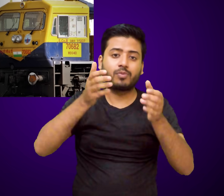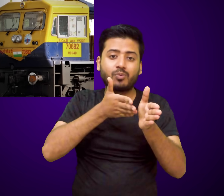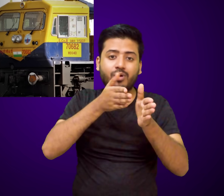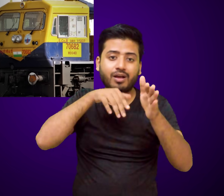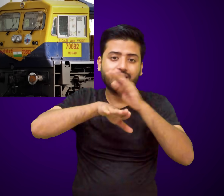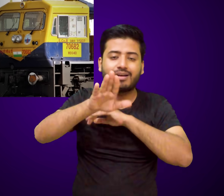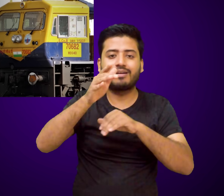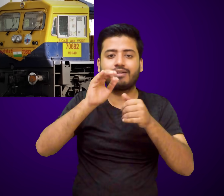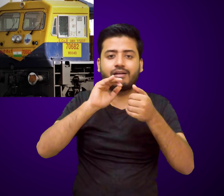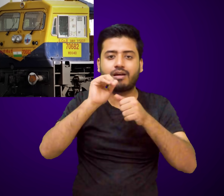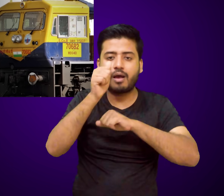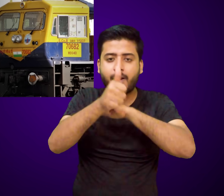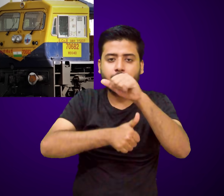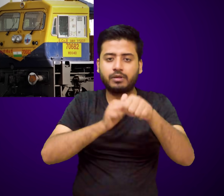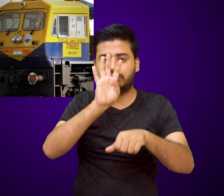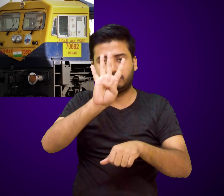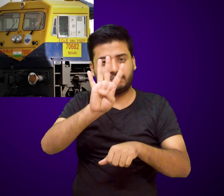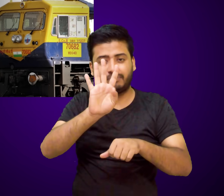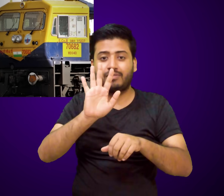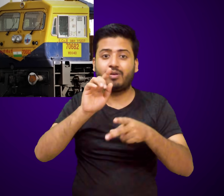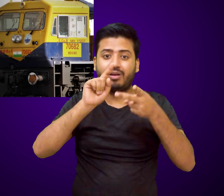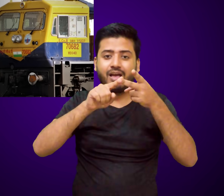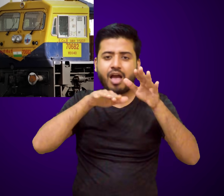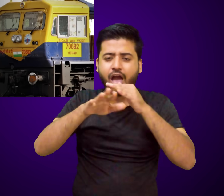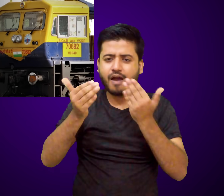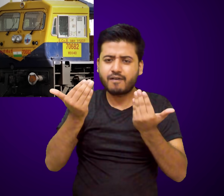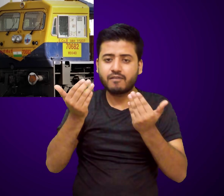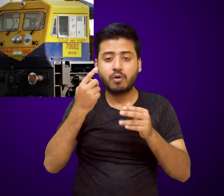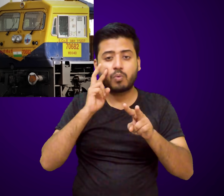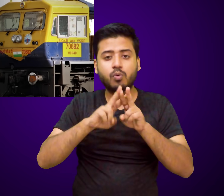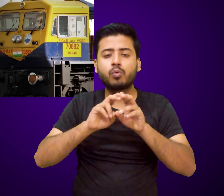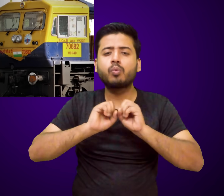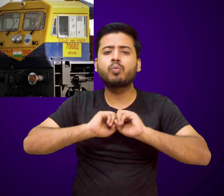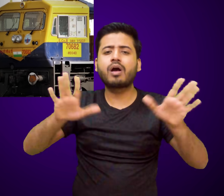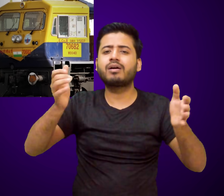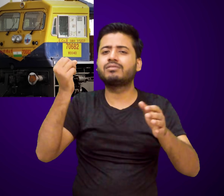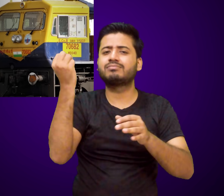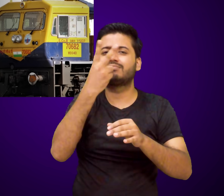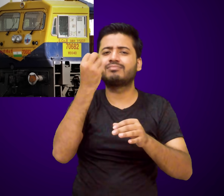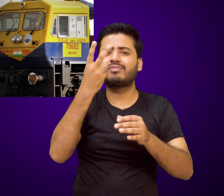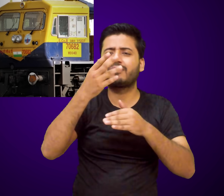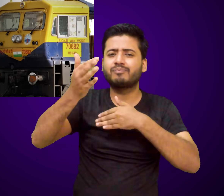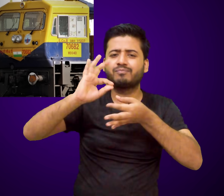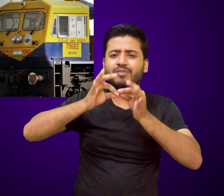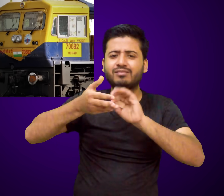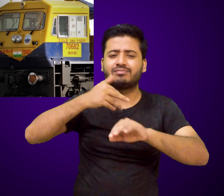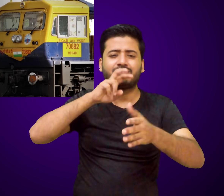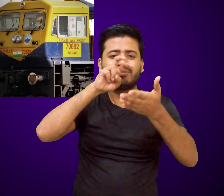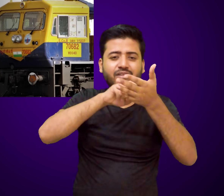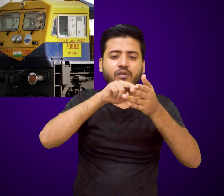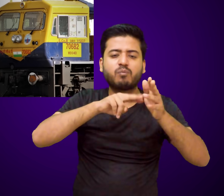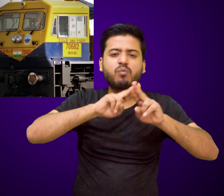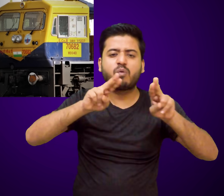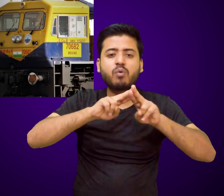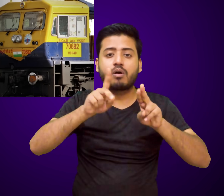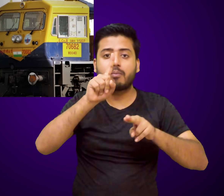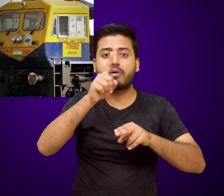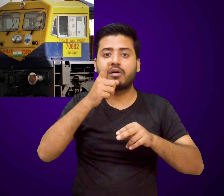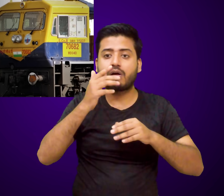UDID issues. If you have a grievance about the rejection process or any other related issue, you can file a complaint with the Office of